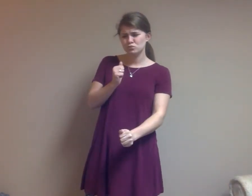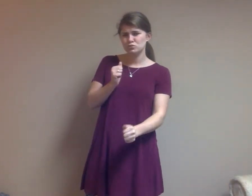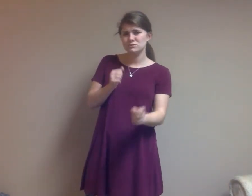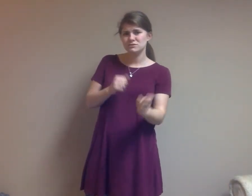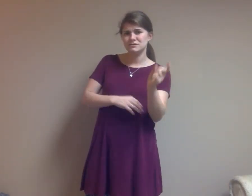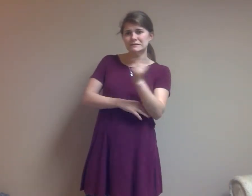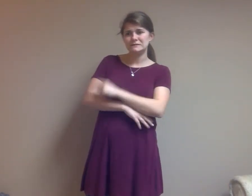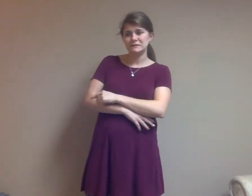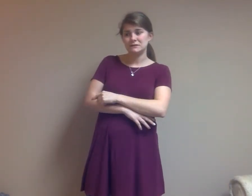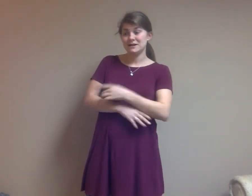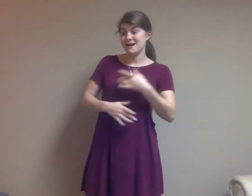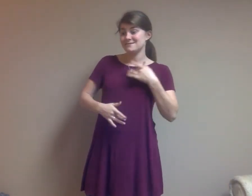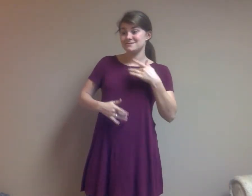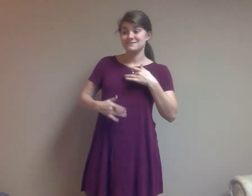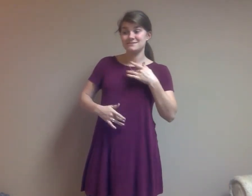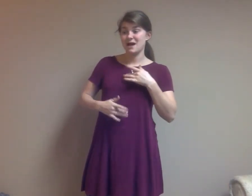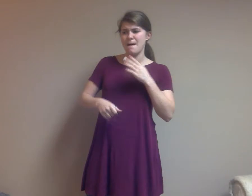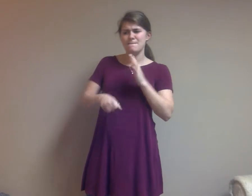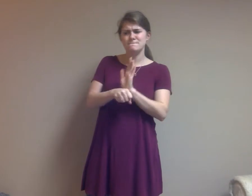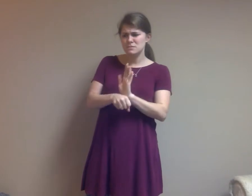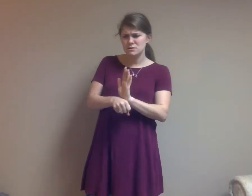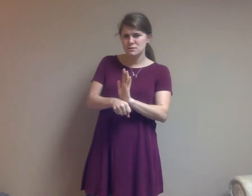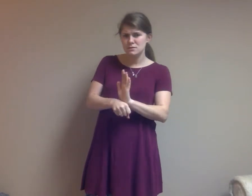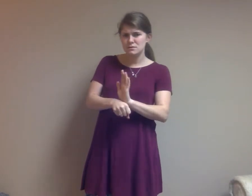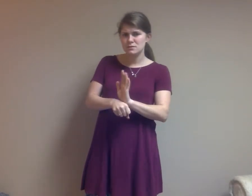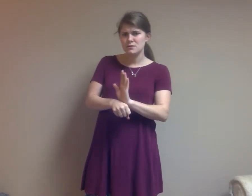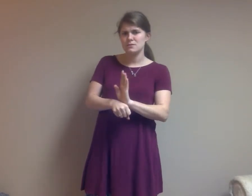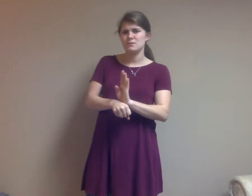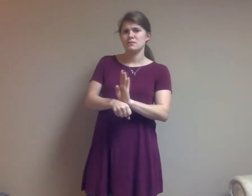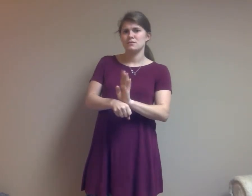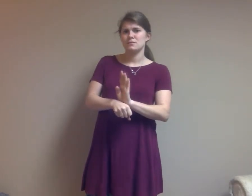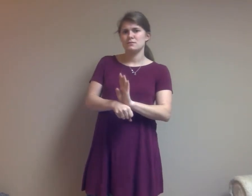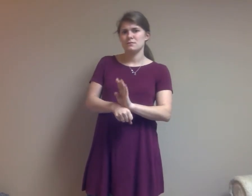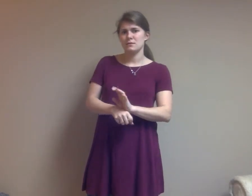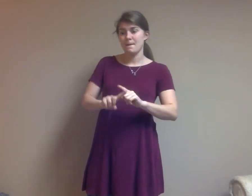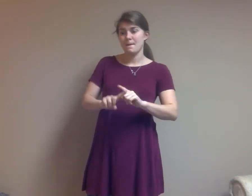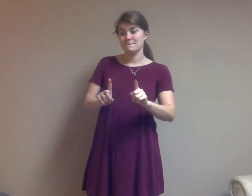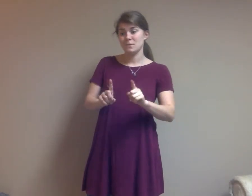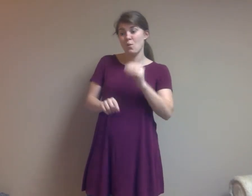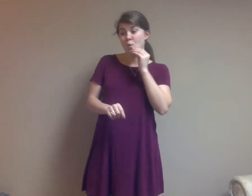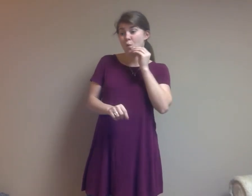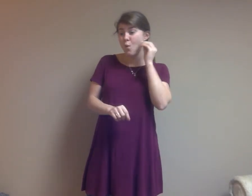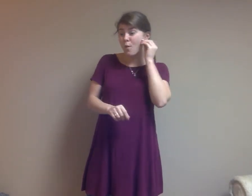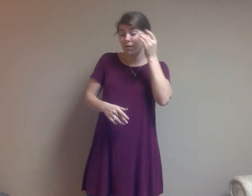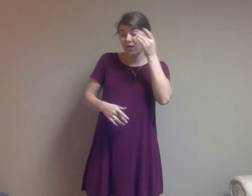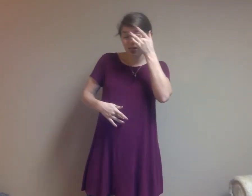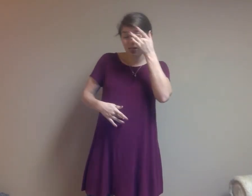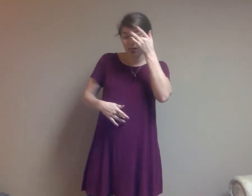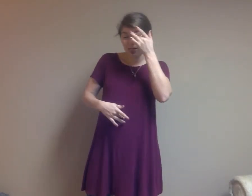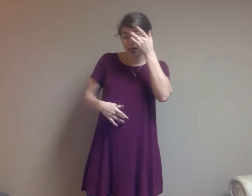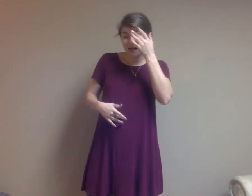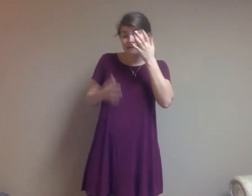yeah, when things have seemed to have gone on smoothly, the homesickness can come up all of a sudden. It's always there in the back of your minds that, you